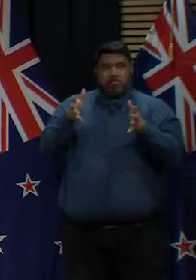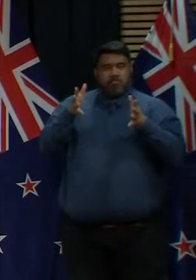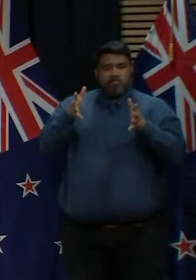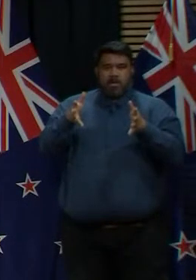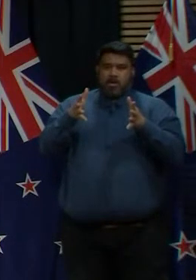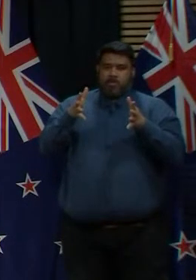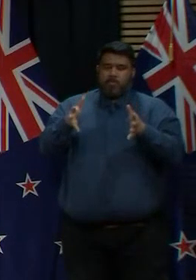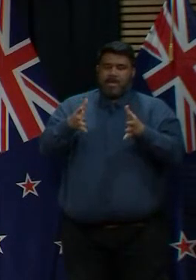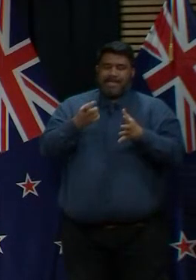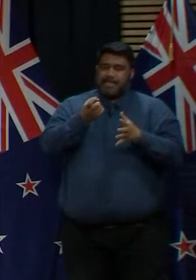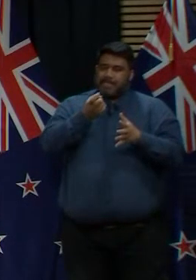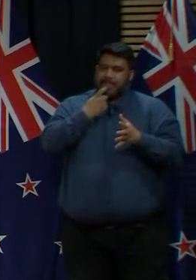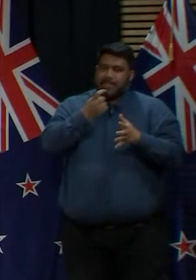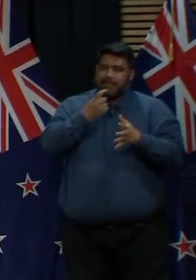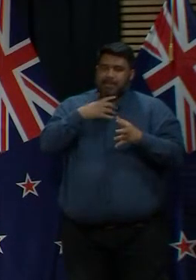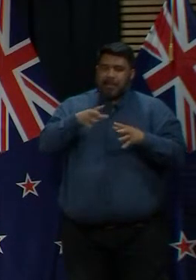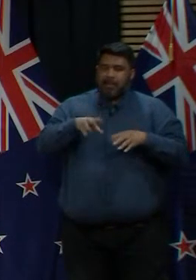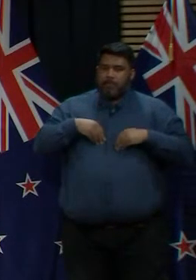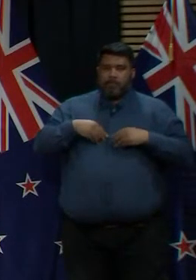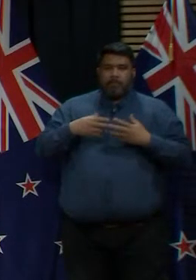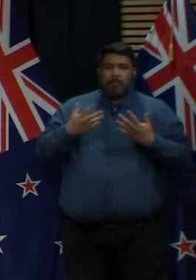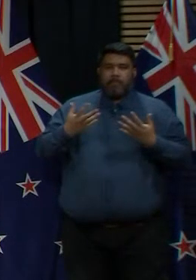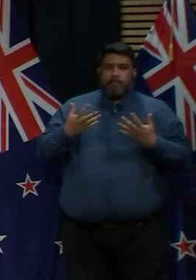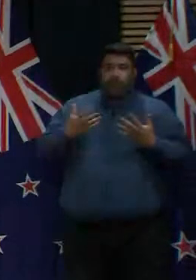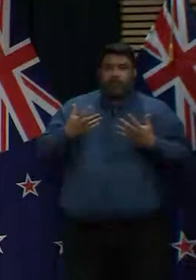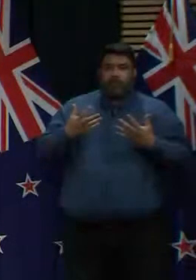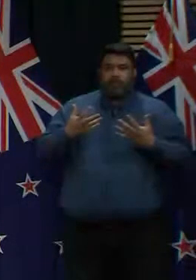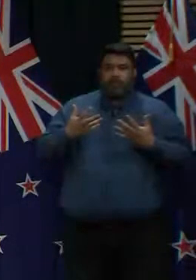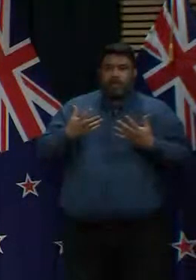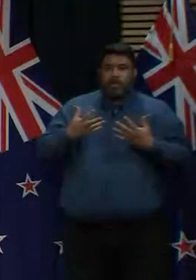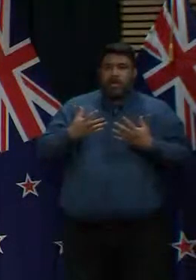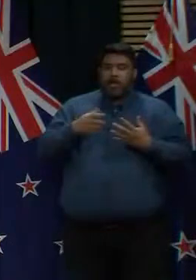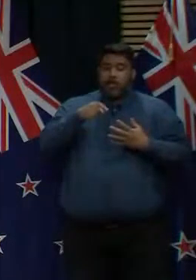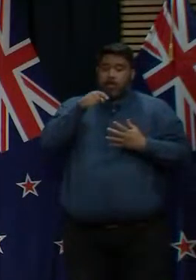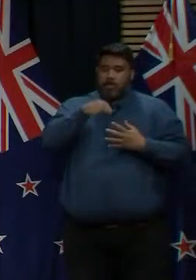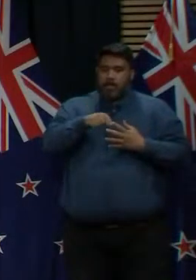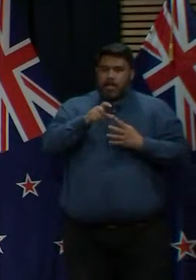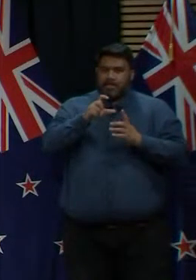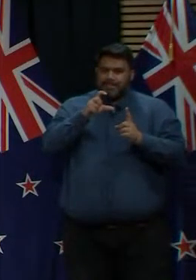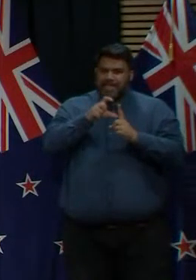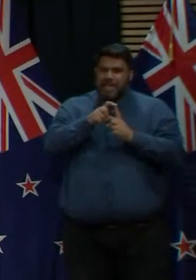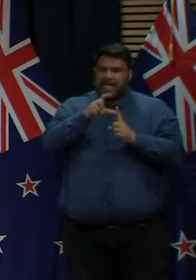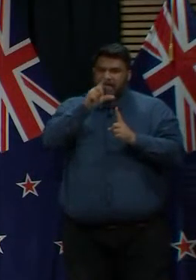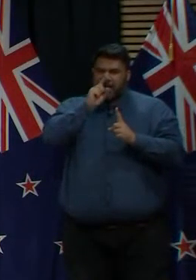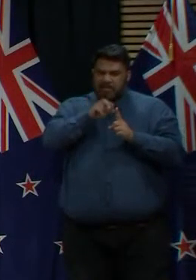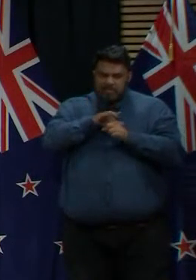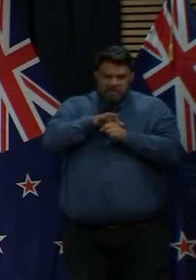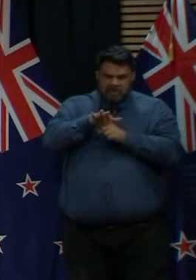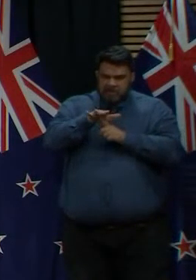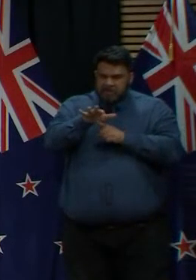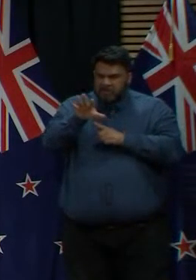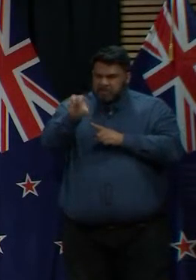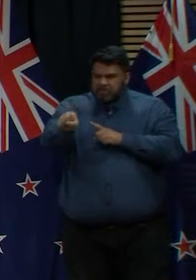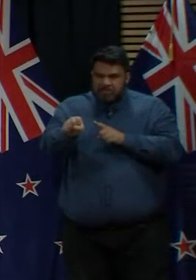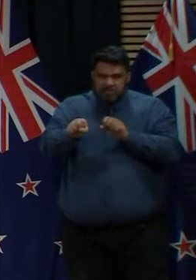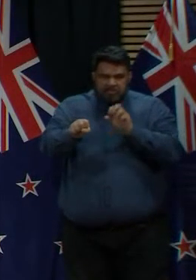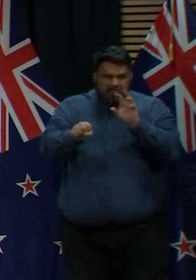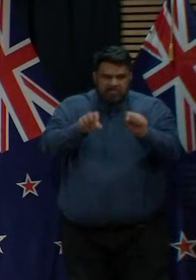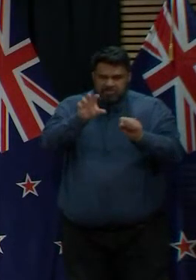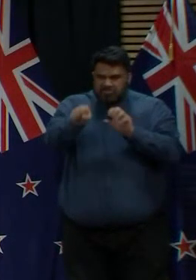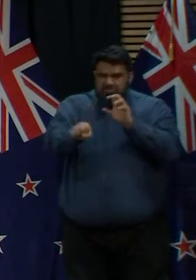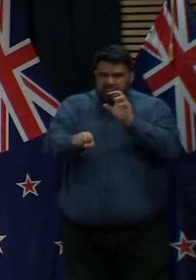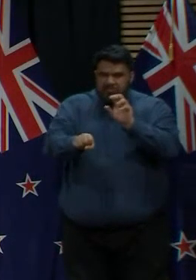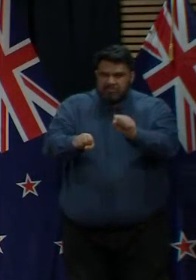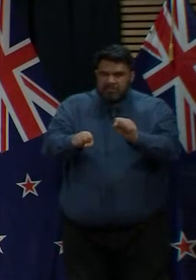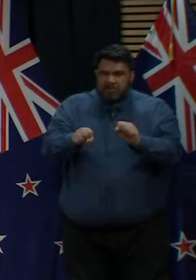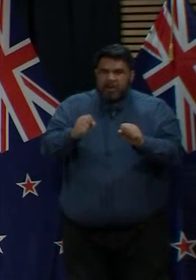is an unvaccinated person, it is very good at finding that person eventually, and then the next one, and then the next one, until